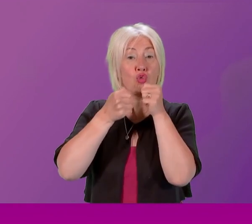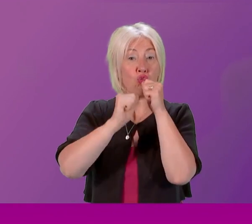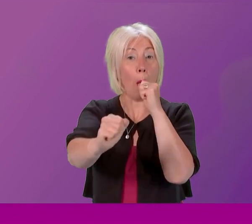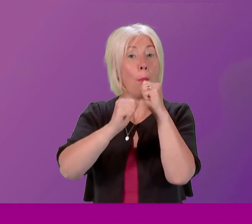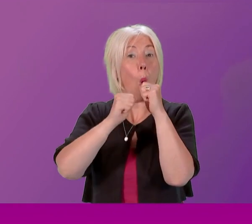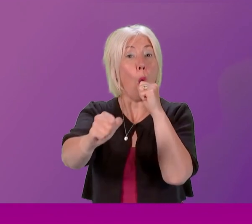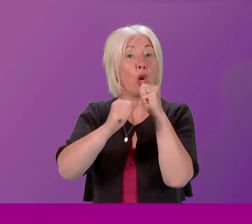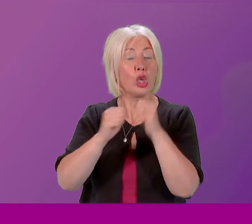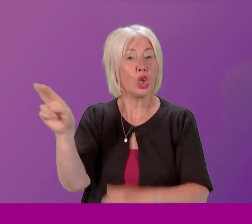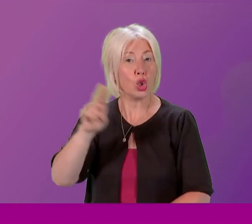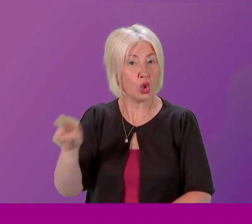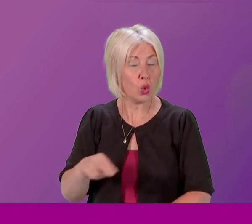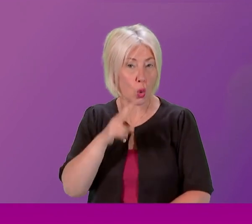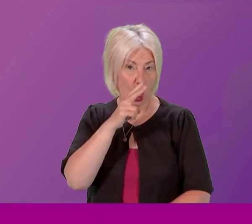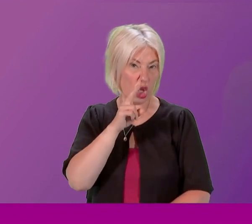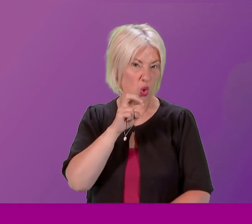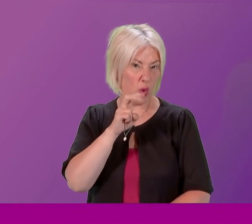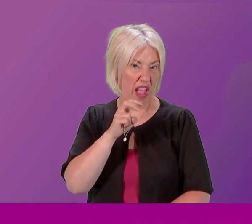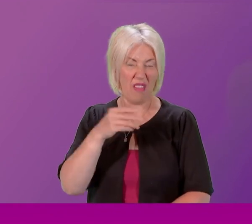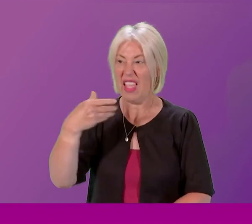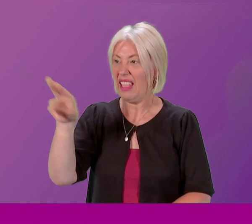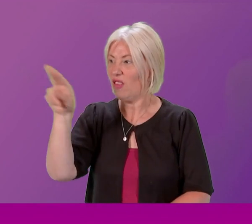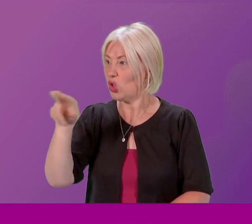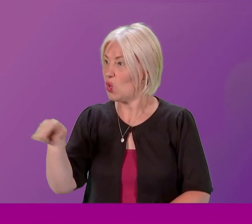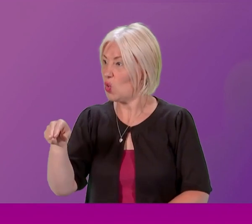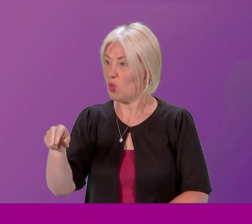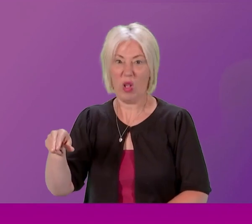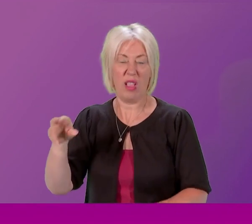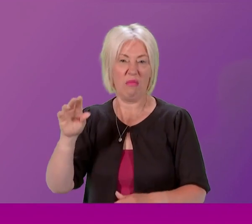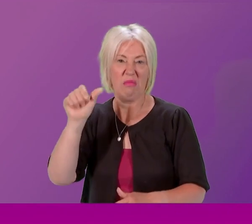was 12 and he left school at 16, 17, whatever, and he stopped